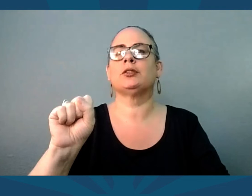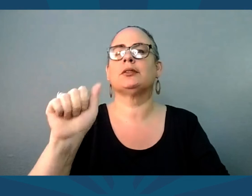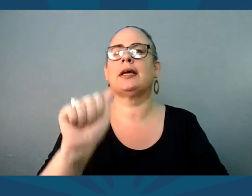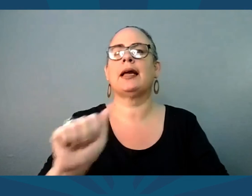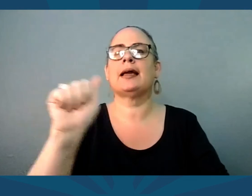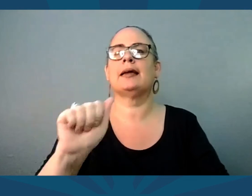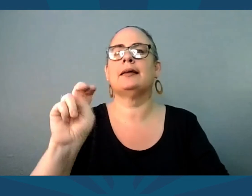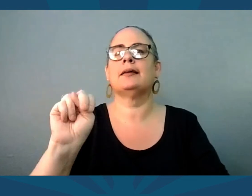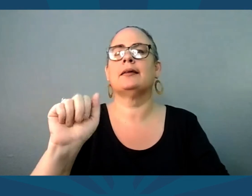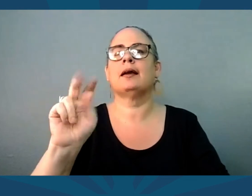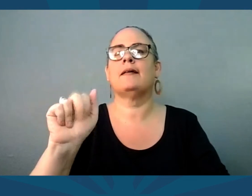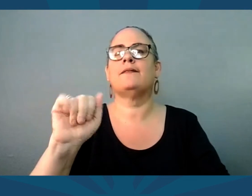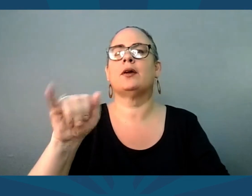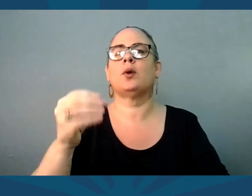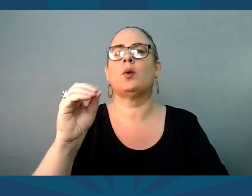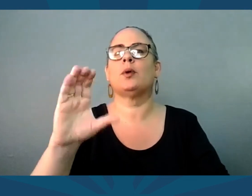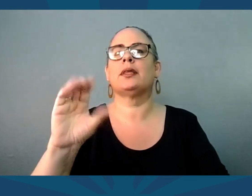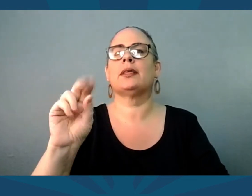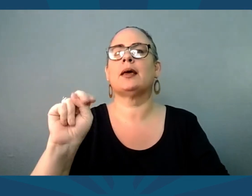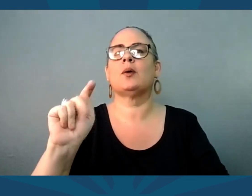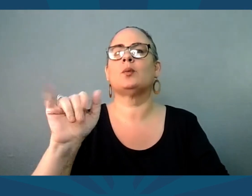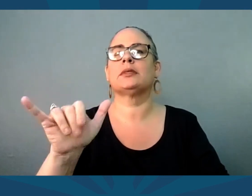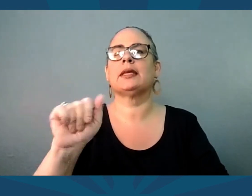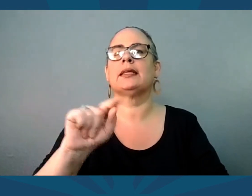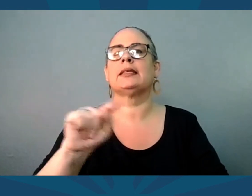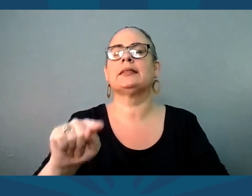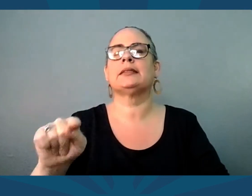Raylene.Richards at Navajo County